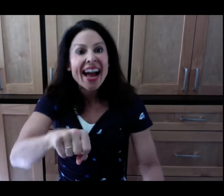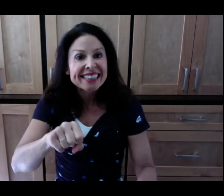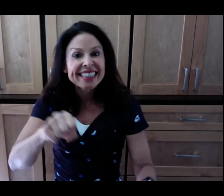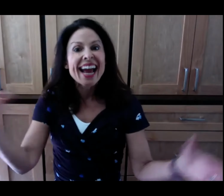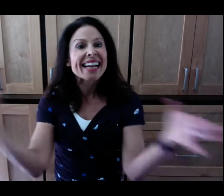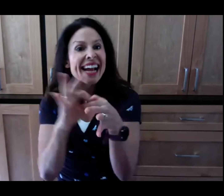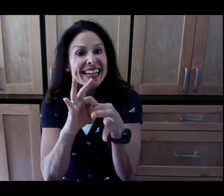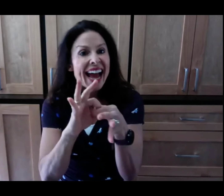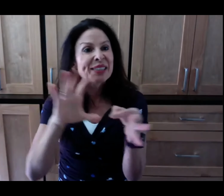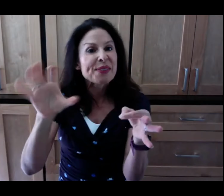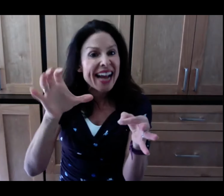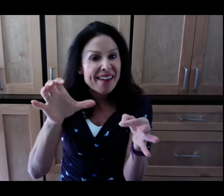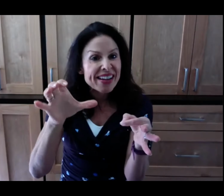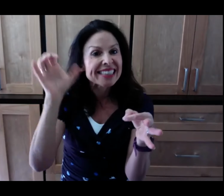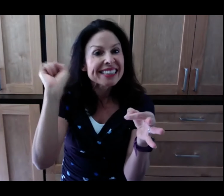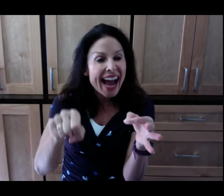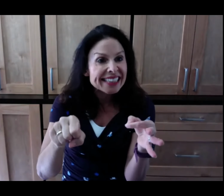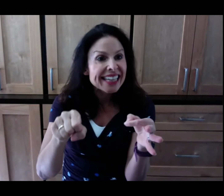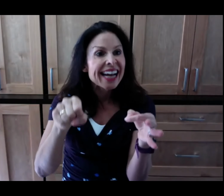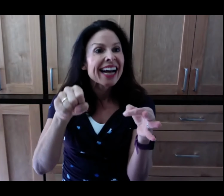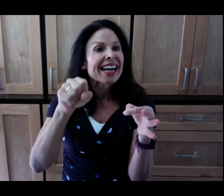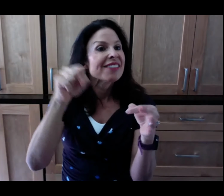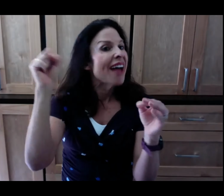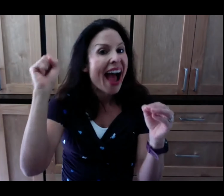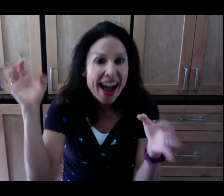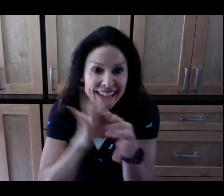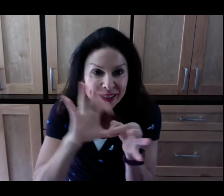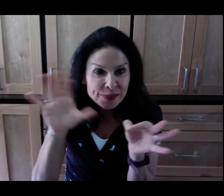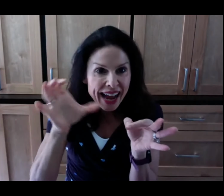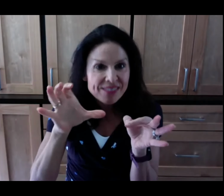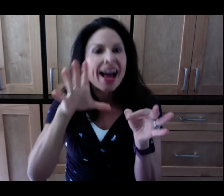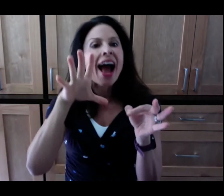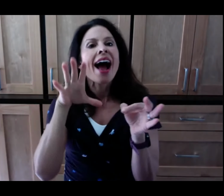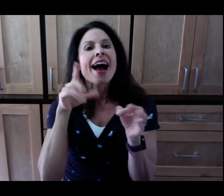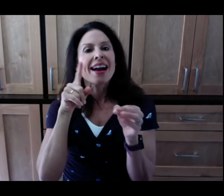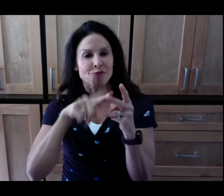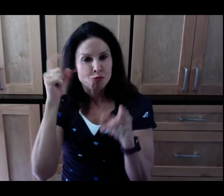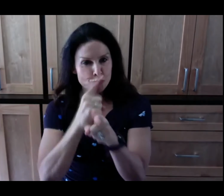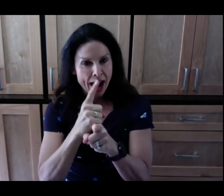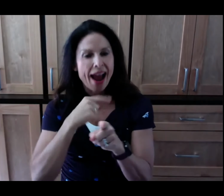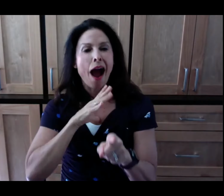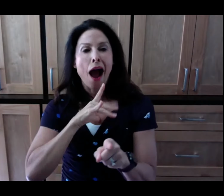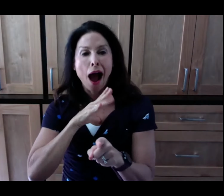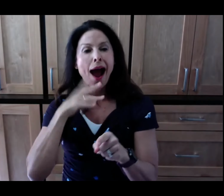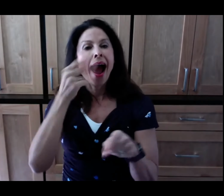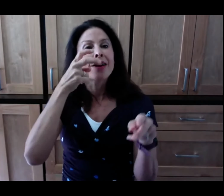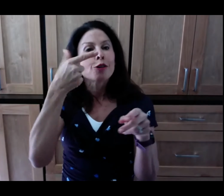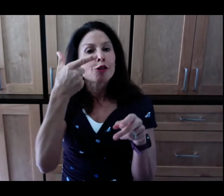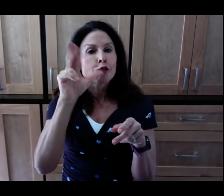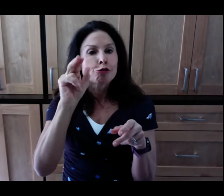Is this connected with Canvas? Yes, yes. So you can connect it with Canvas. Yeah, it's